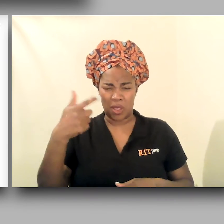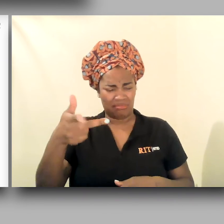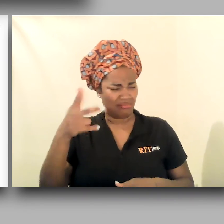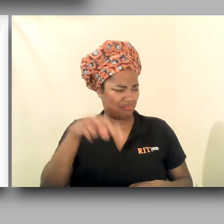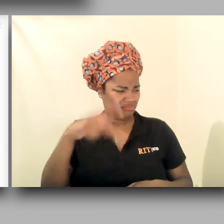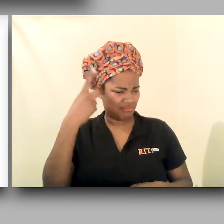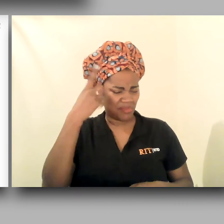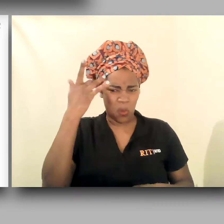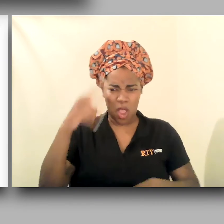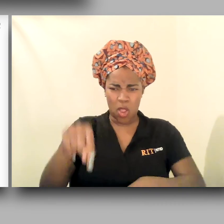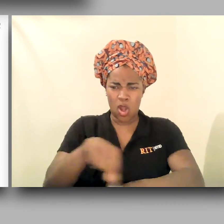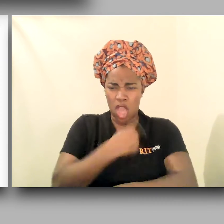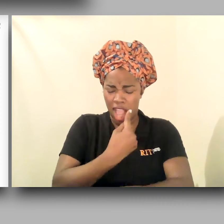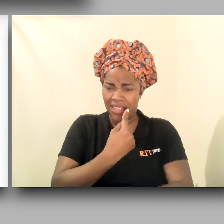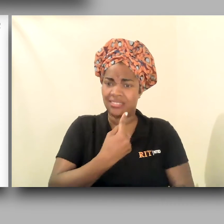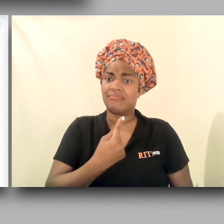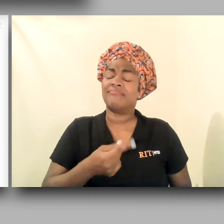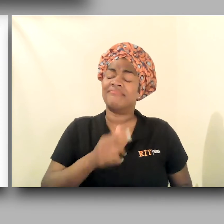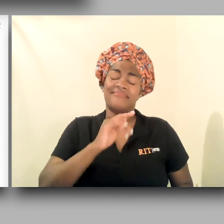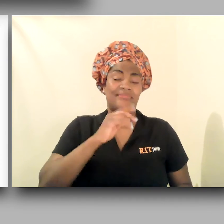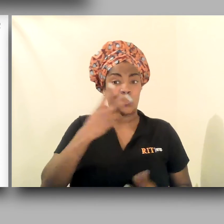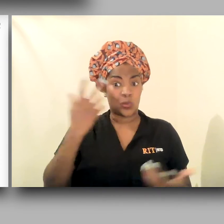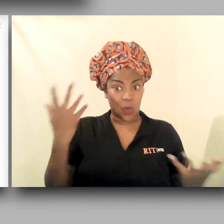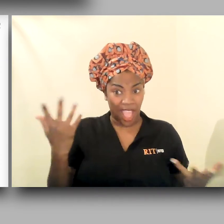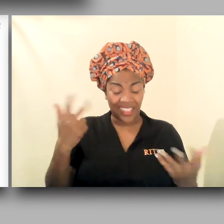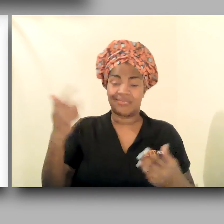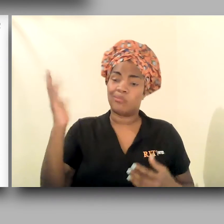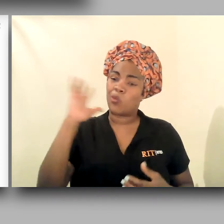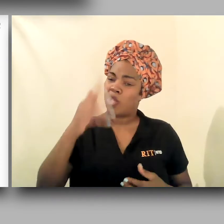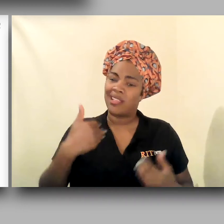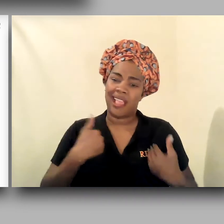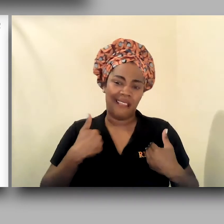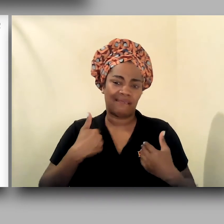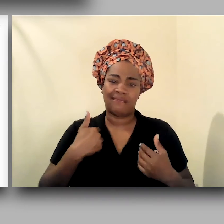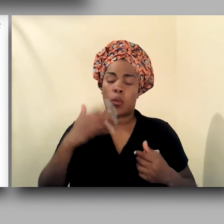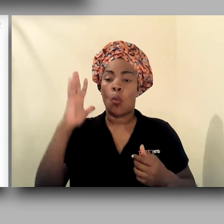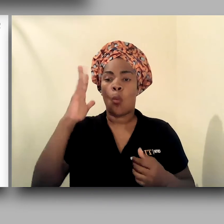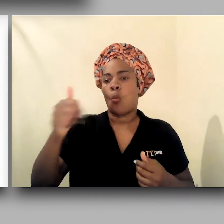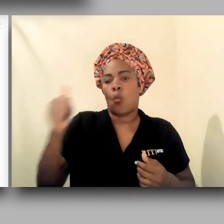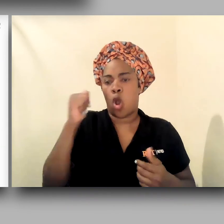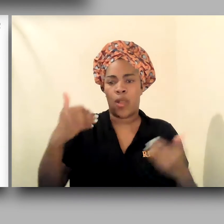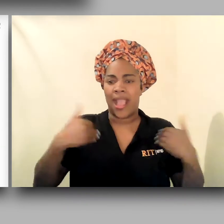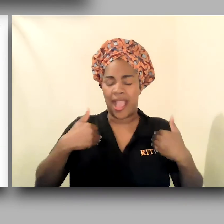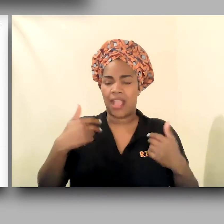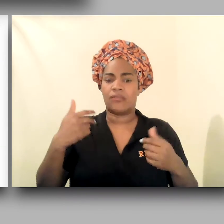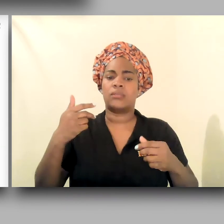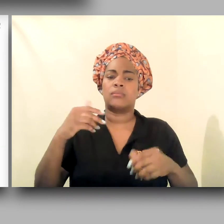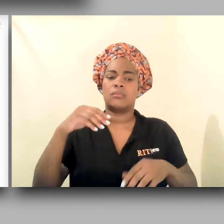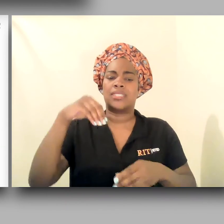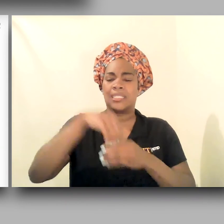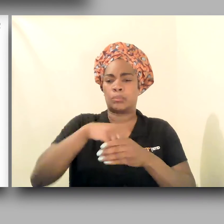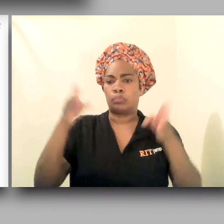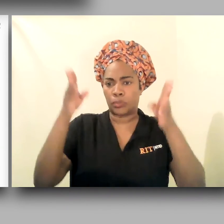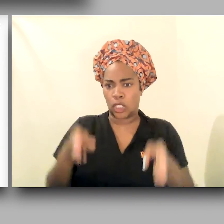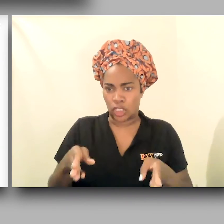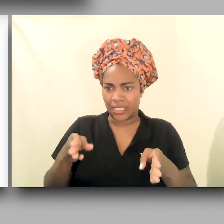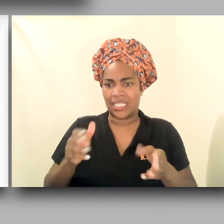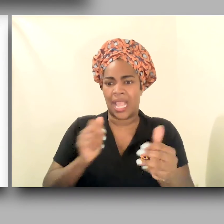middle school. We won't have it in-person competition because of